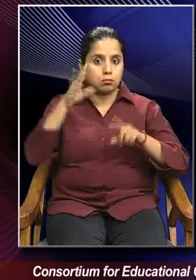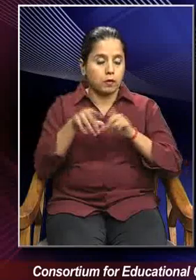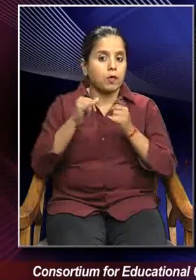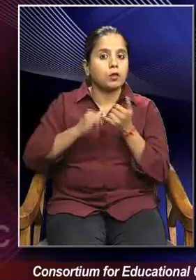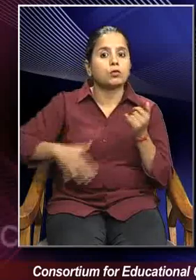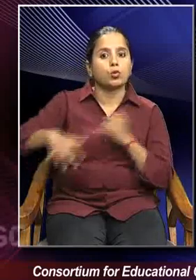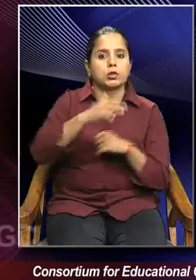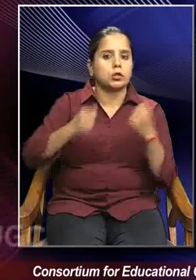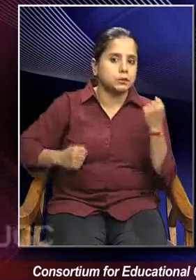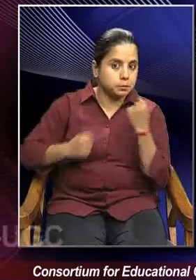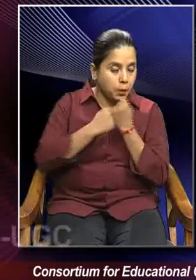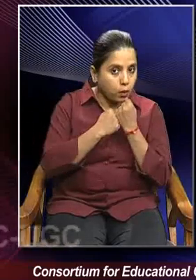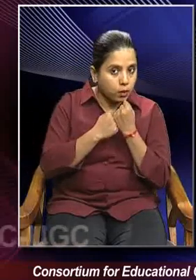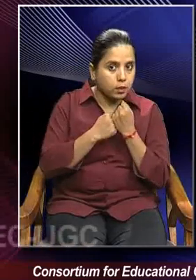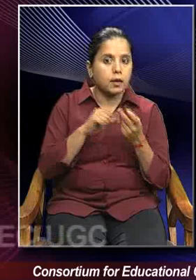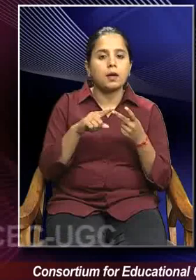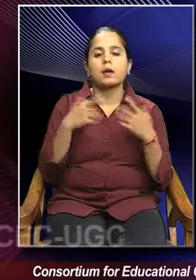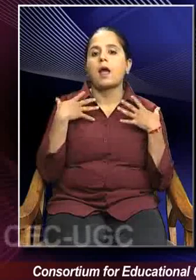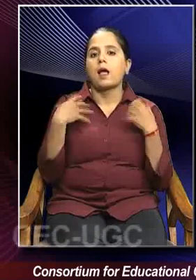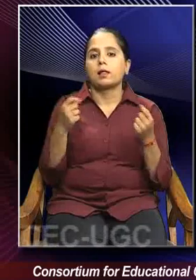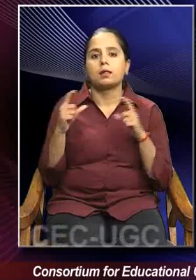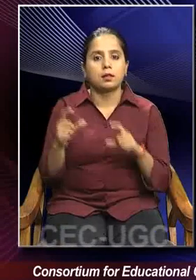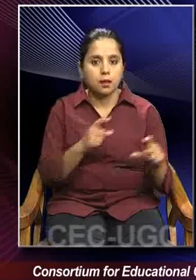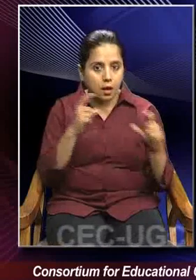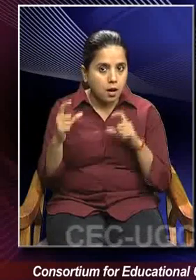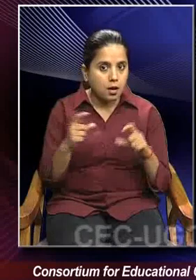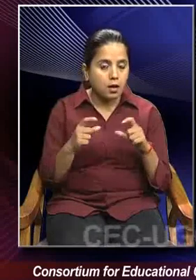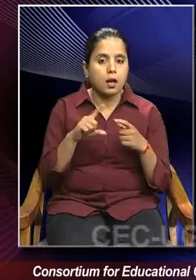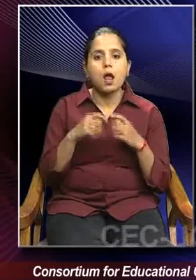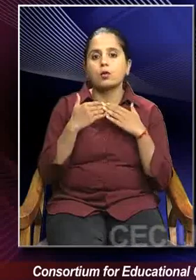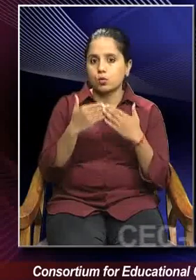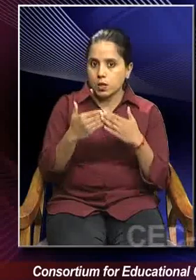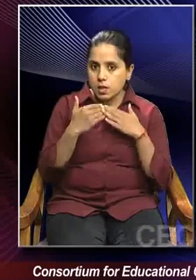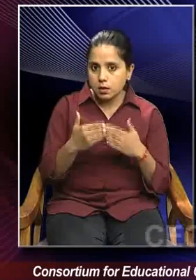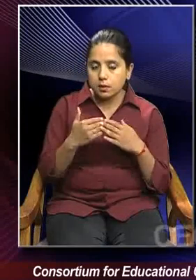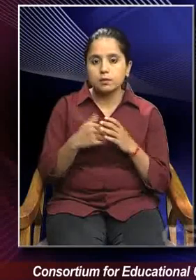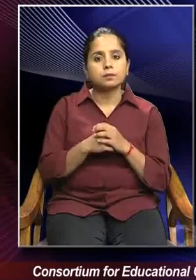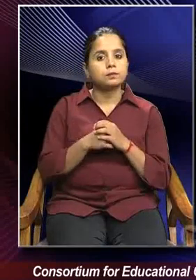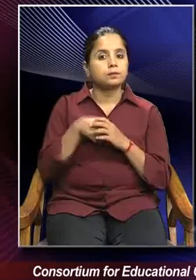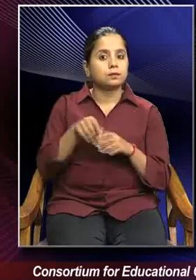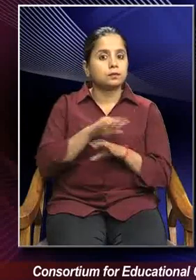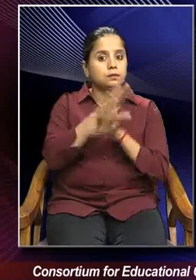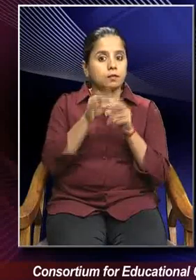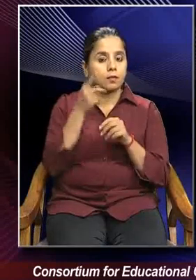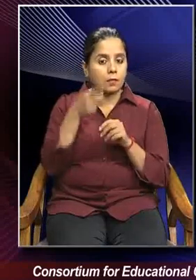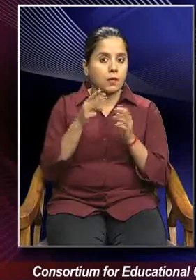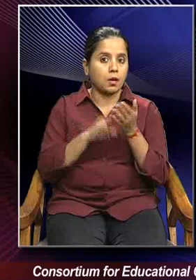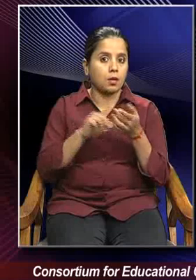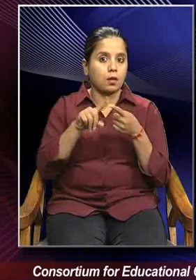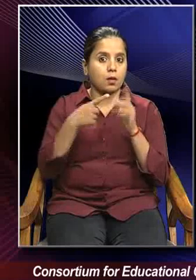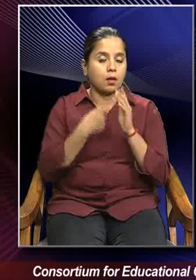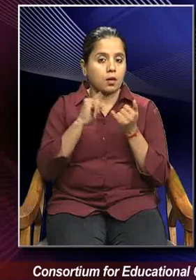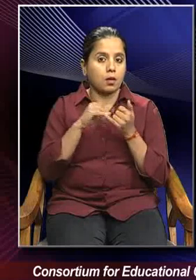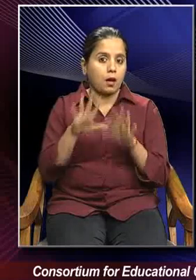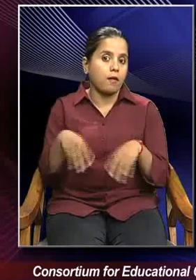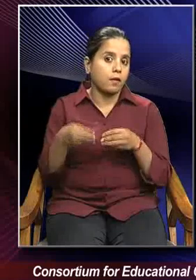social support, health care and education. Now, these metrics can